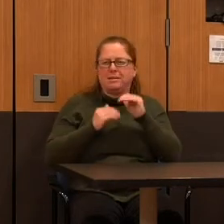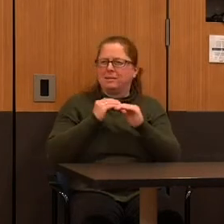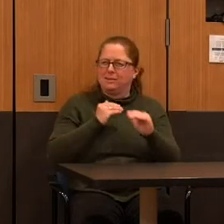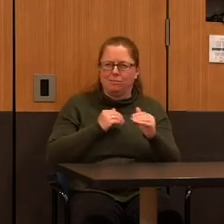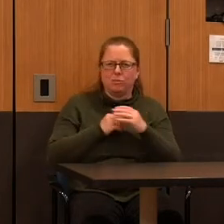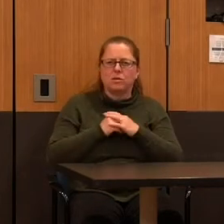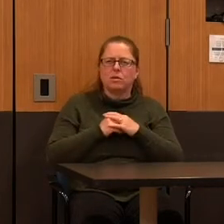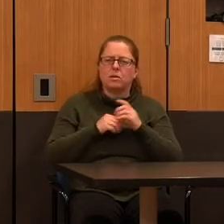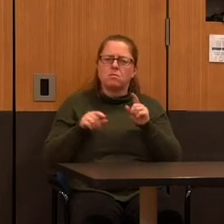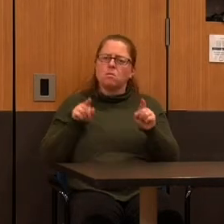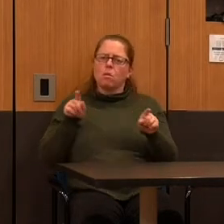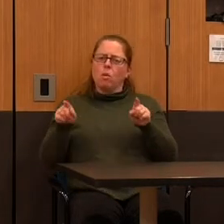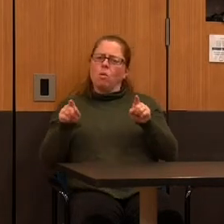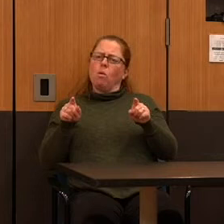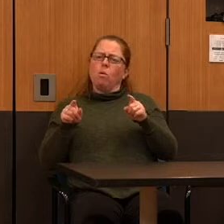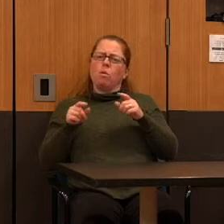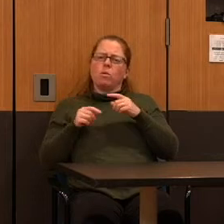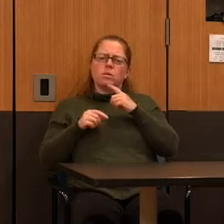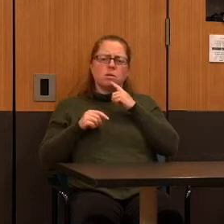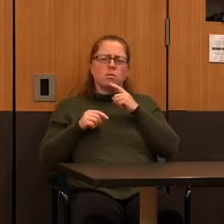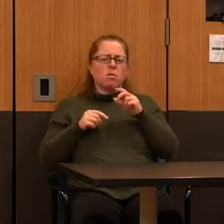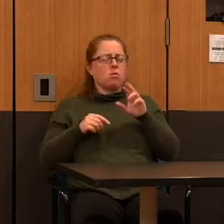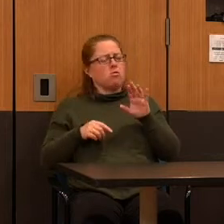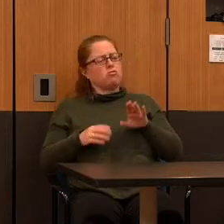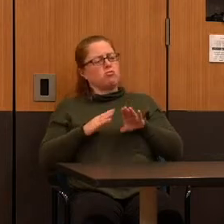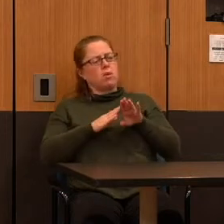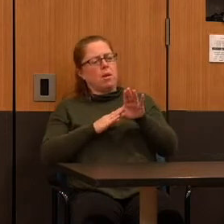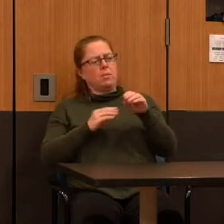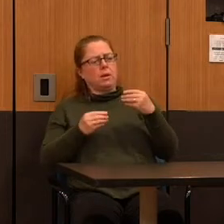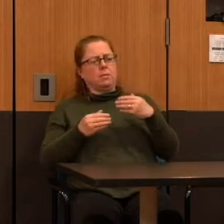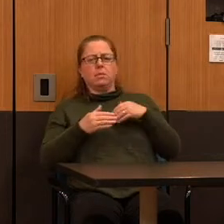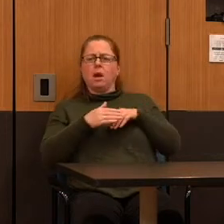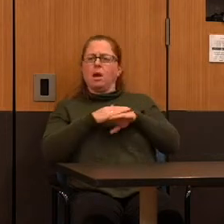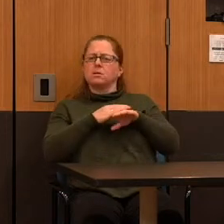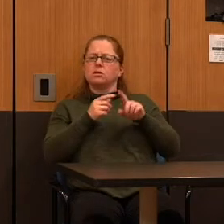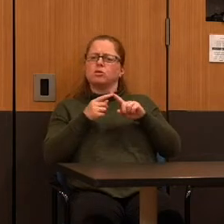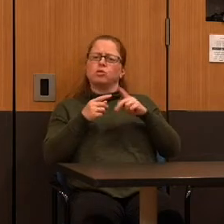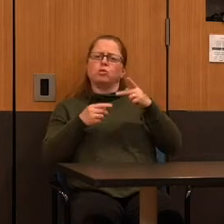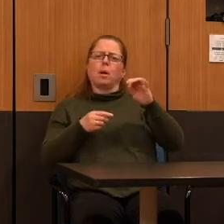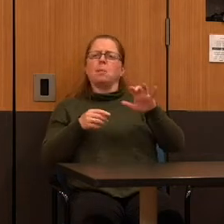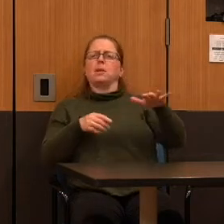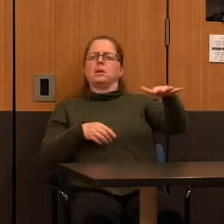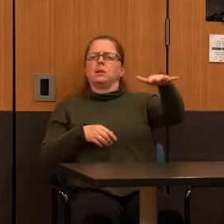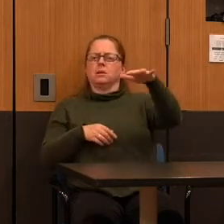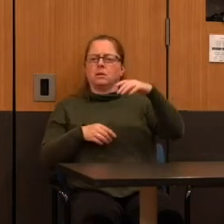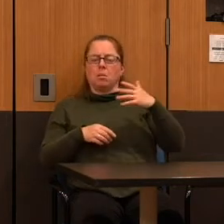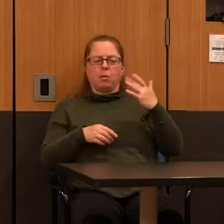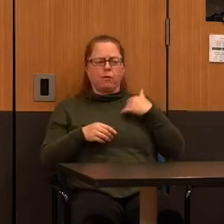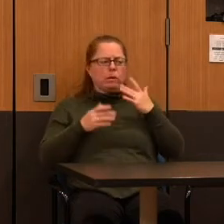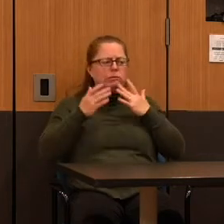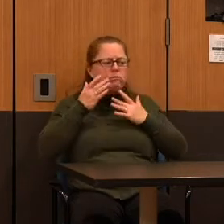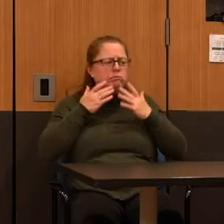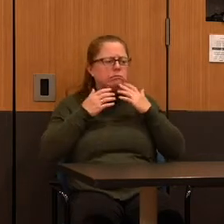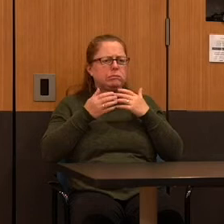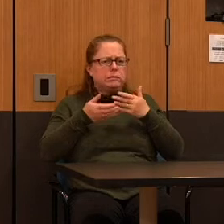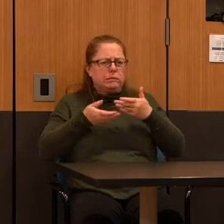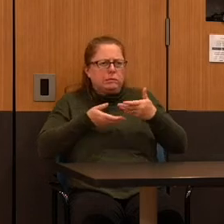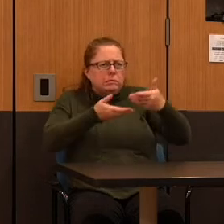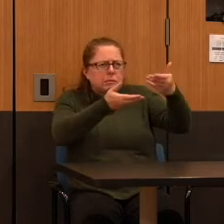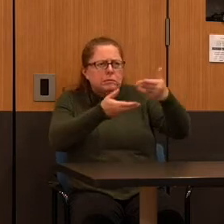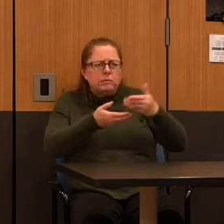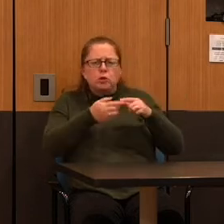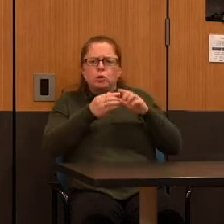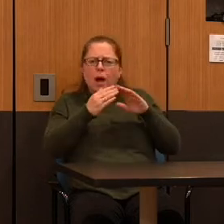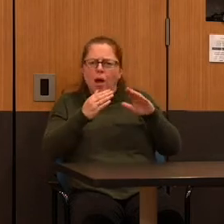know, be in a bit more of a public space, right? That previously they were doing kind of whatever it took to get folks in and out of the house. But as